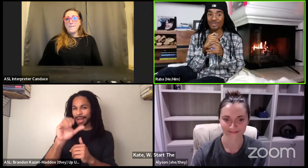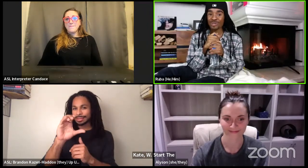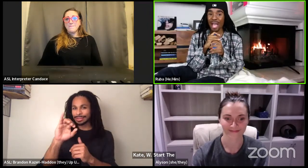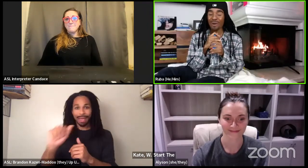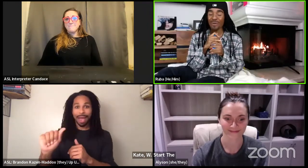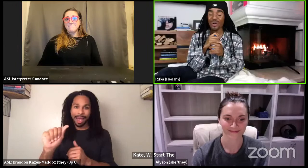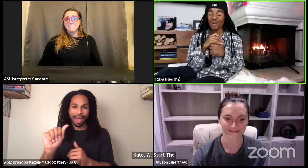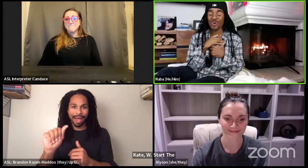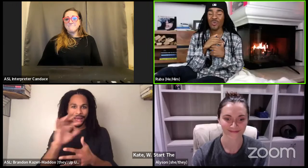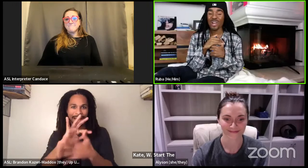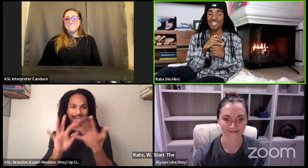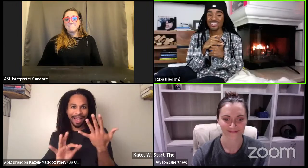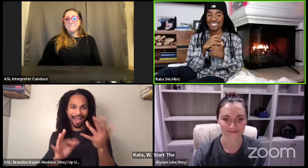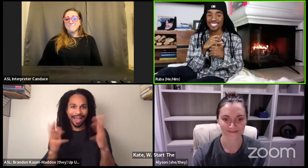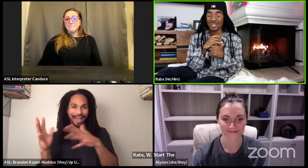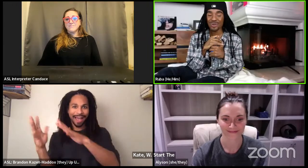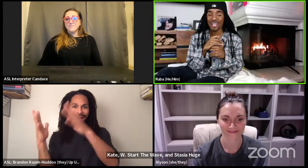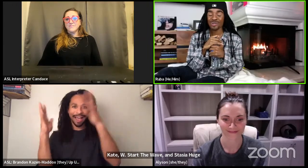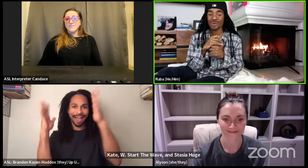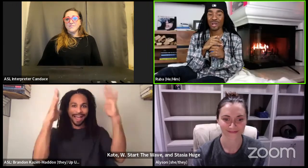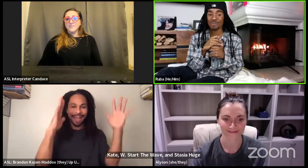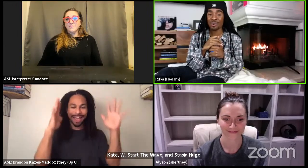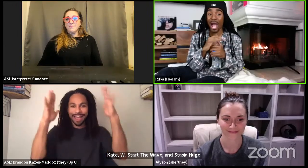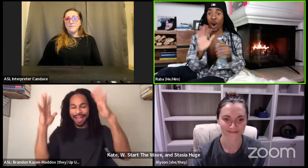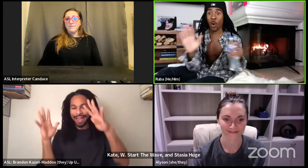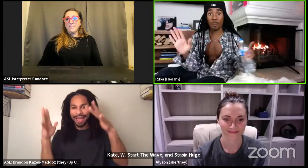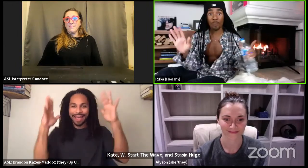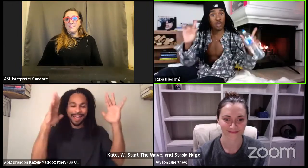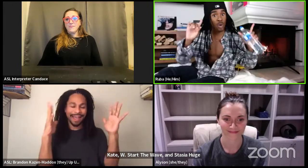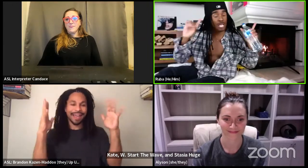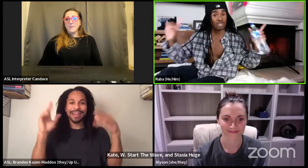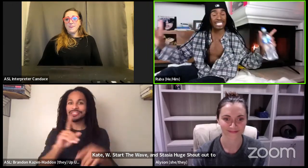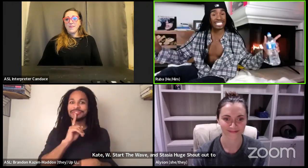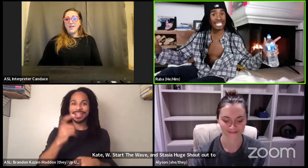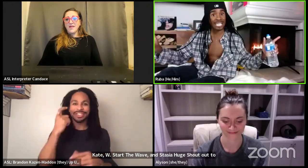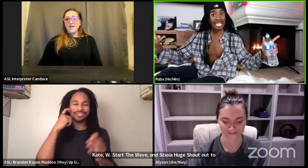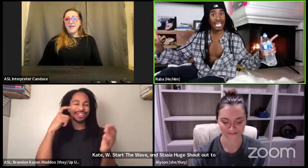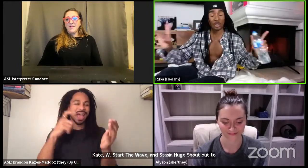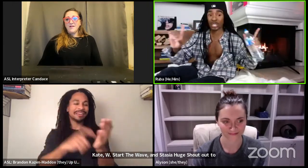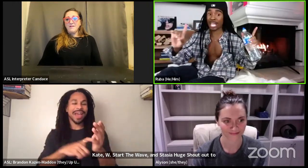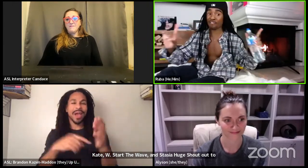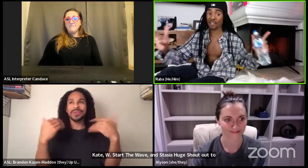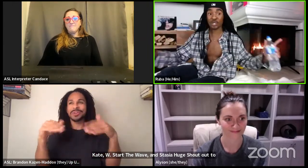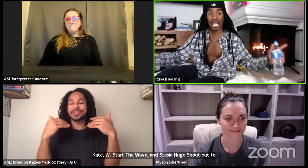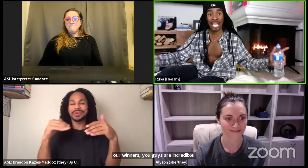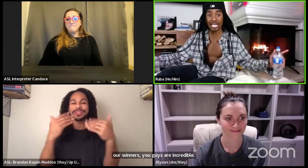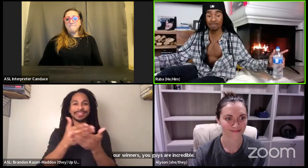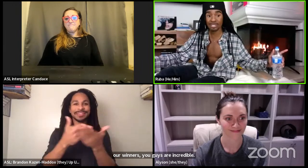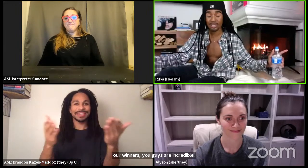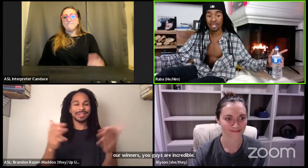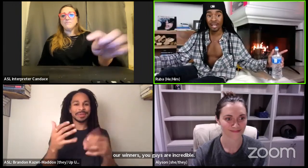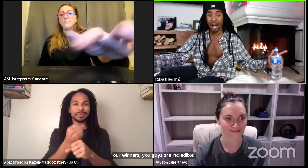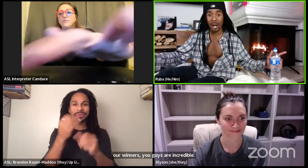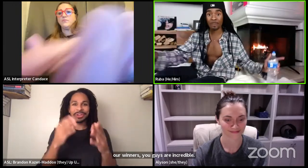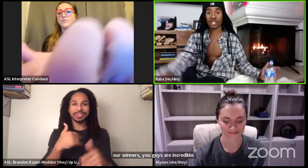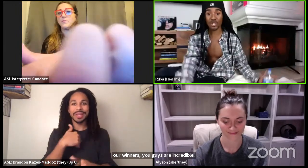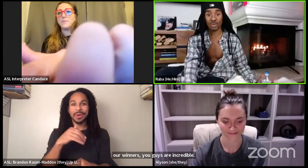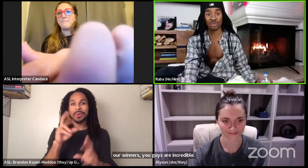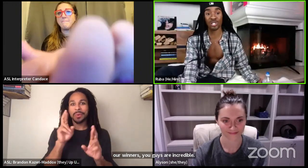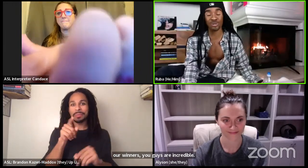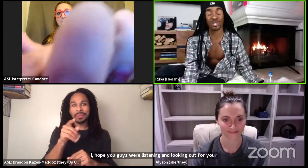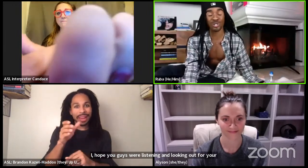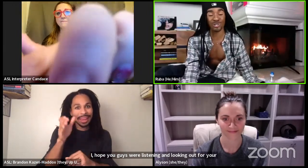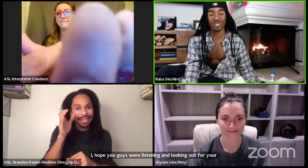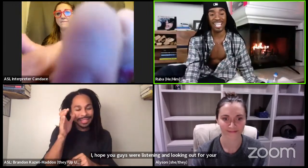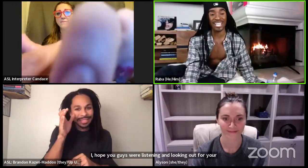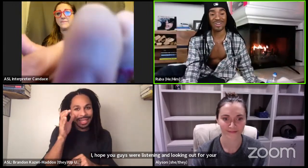Huge shout out to our winners. You guys are incredible. I hope you guys were listening and looking out for your names. But